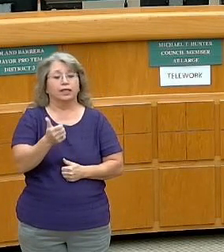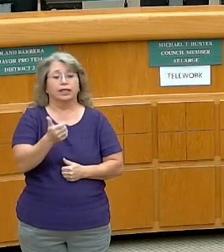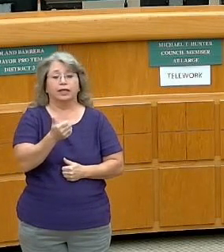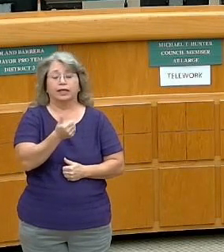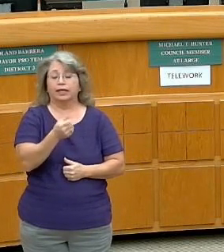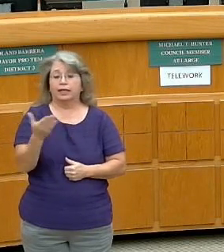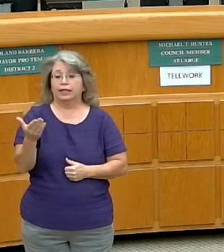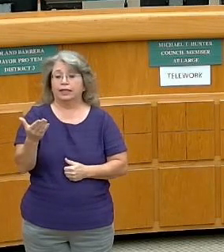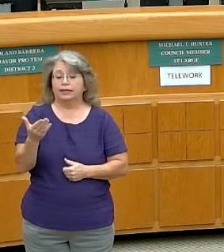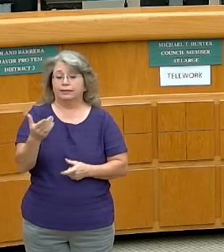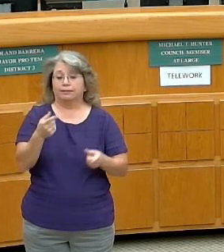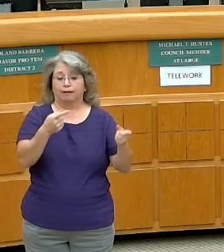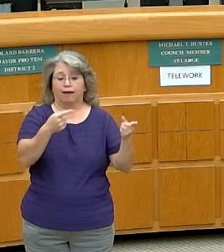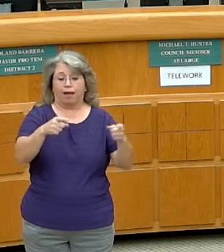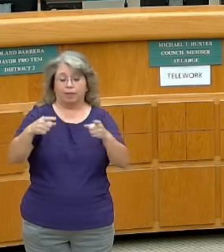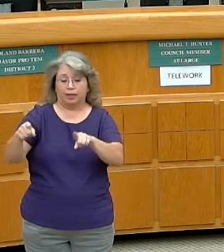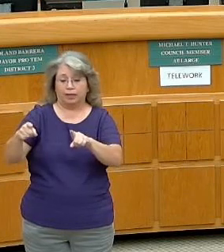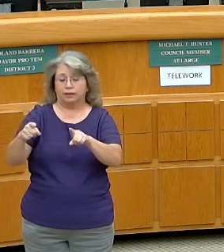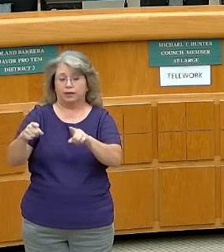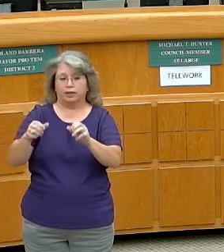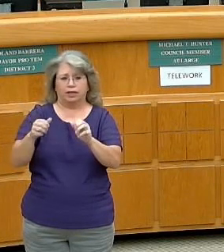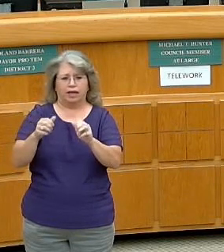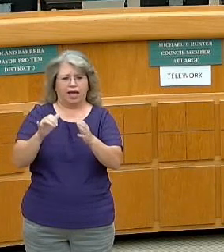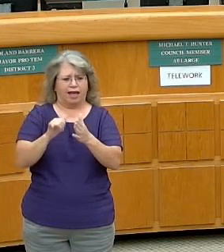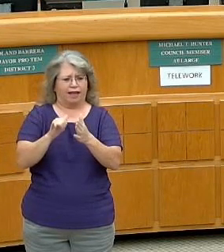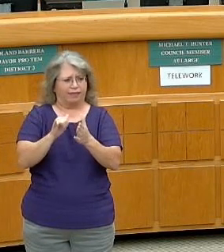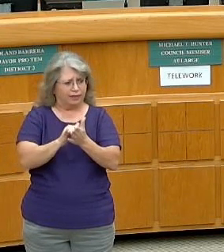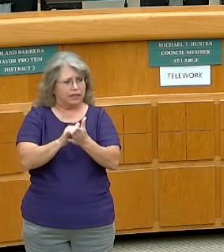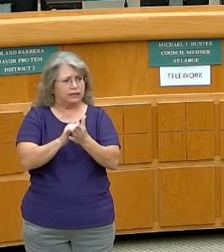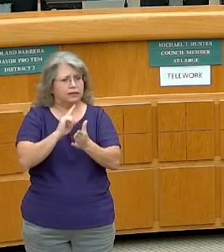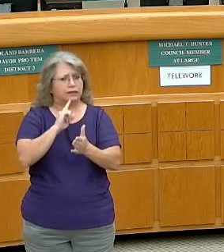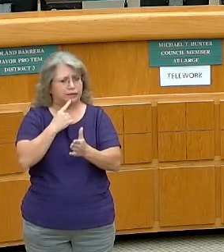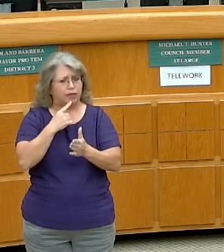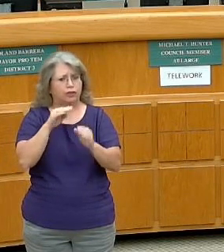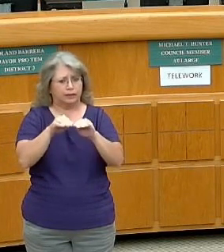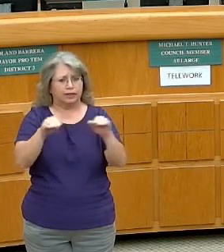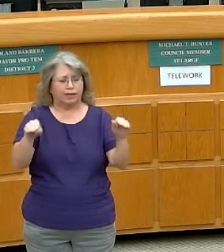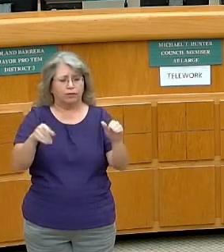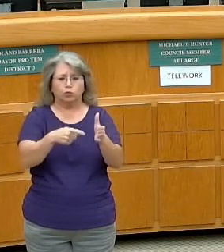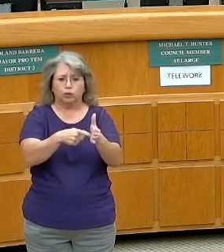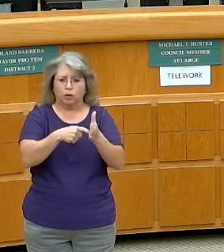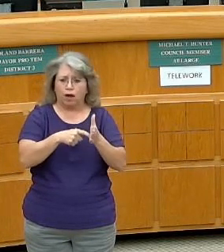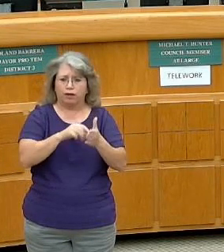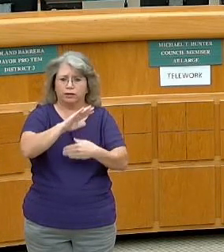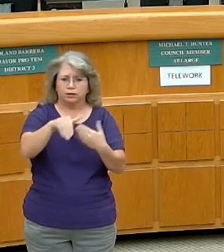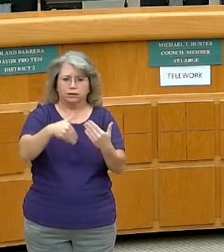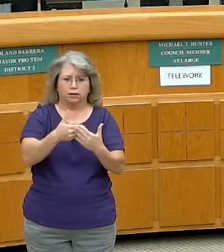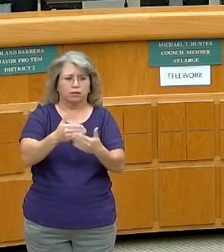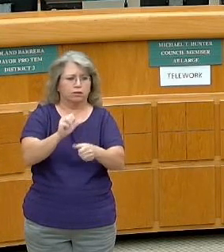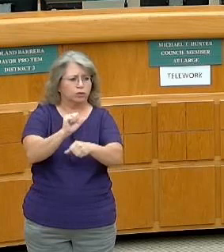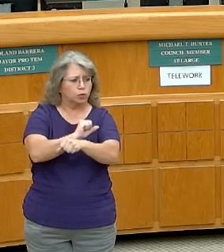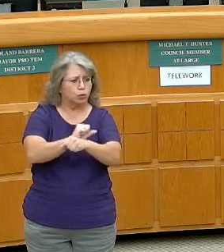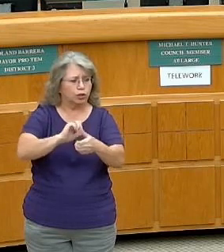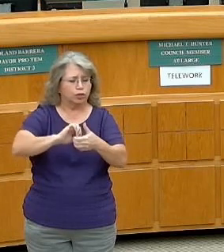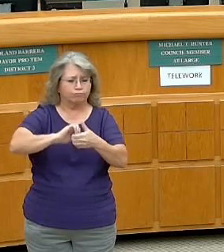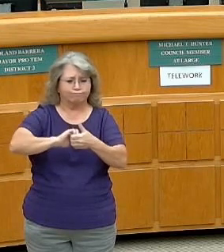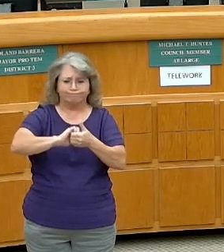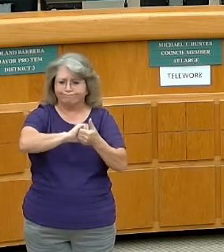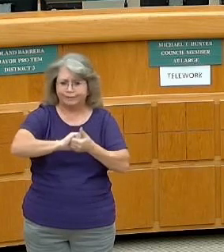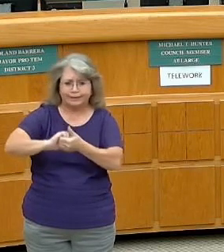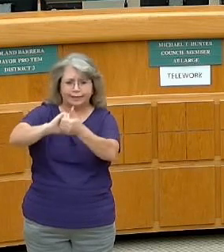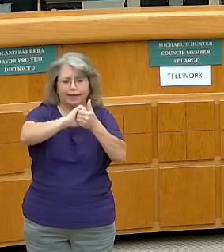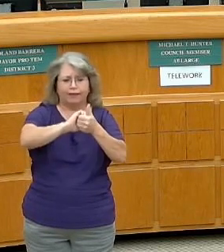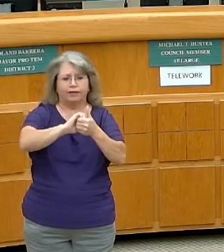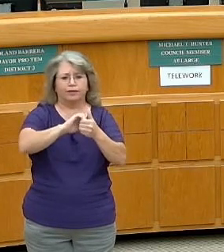this significant level requires work at the federal level, state level, the local level. You're the voice and the boots on the